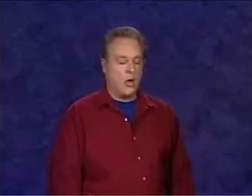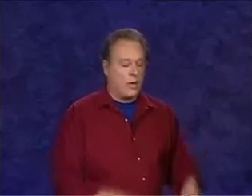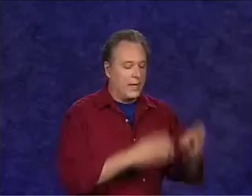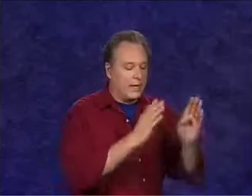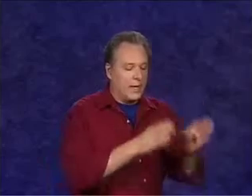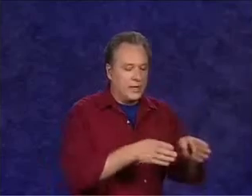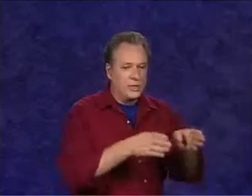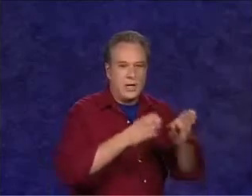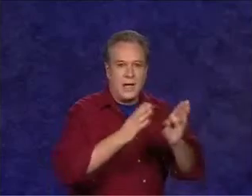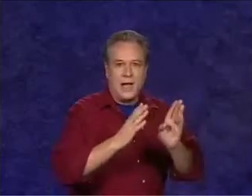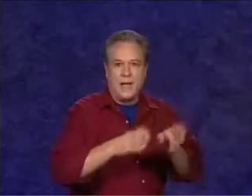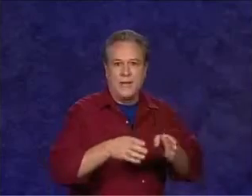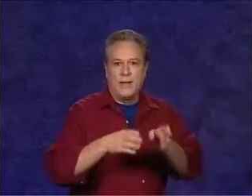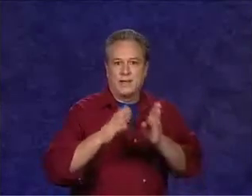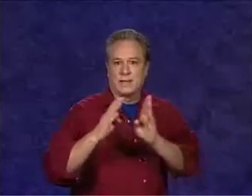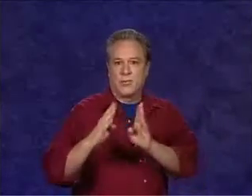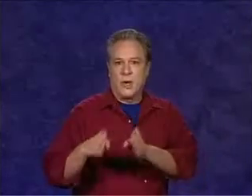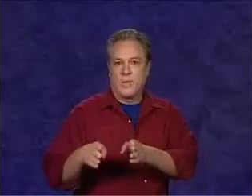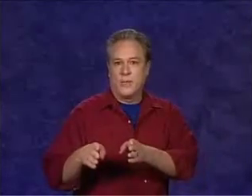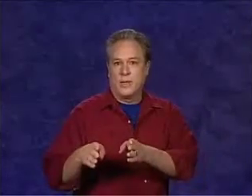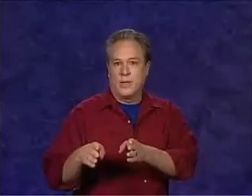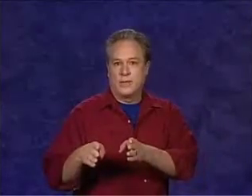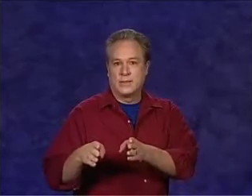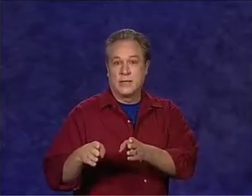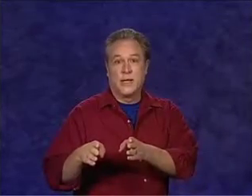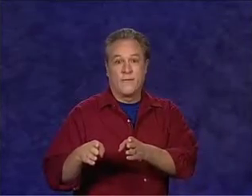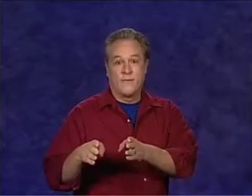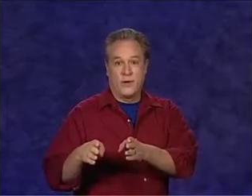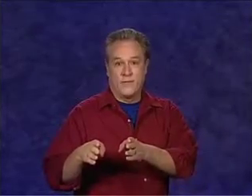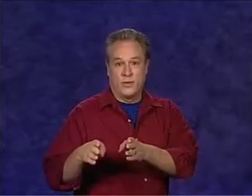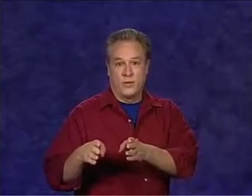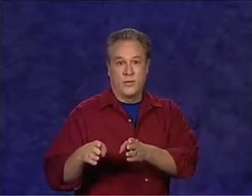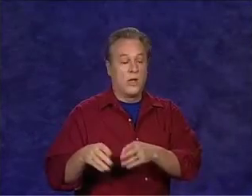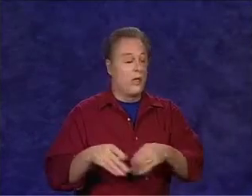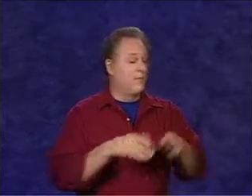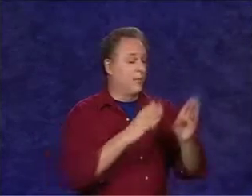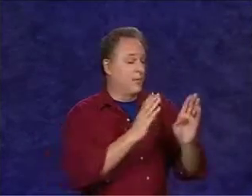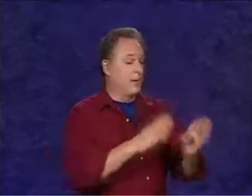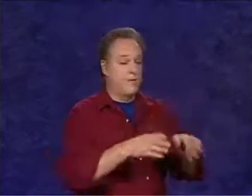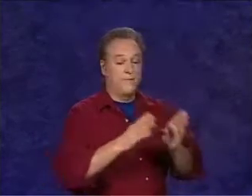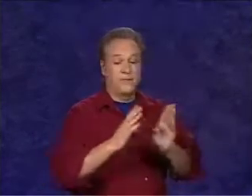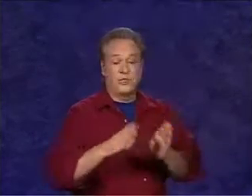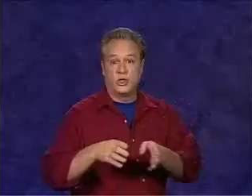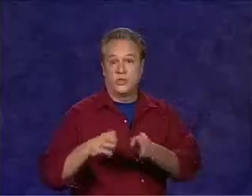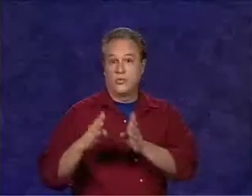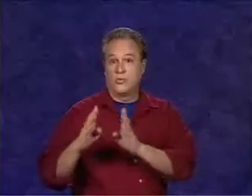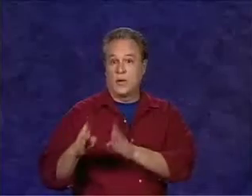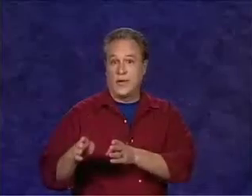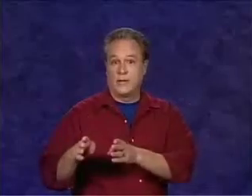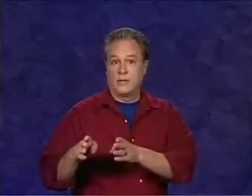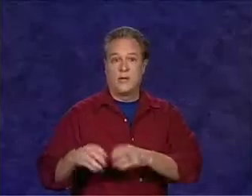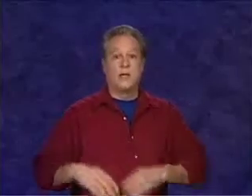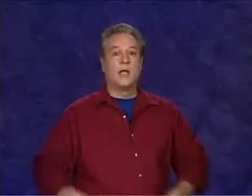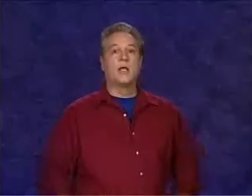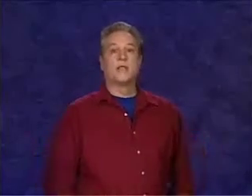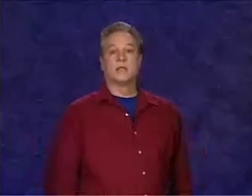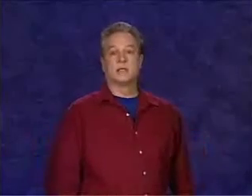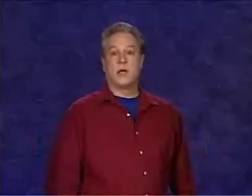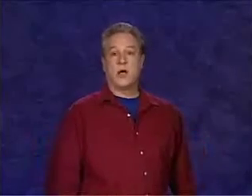how each item has its proper place in front of you, from left to right. This is also